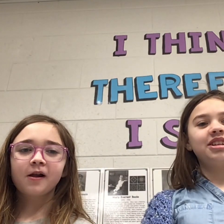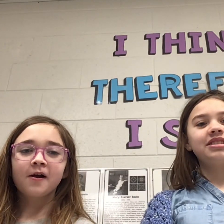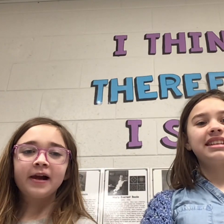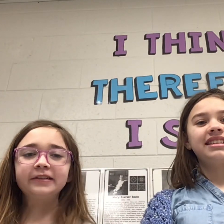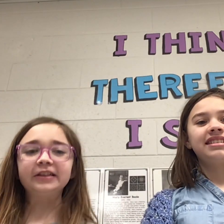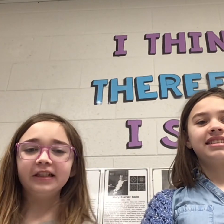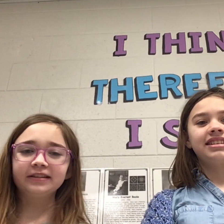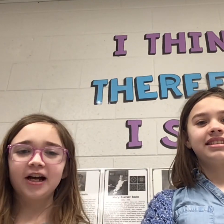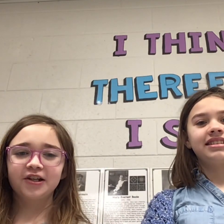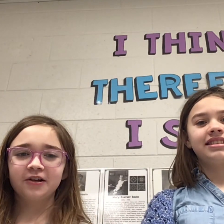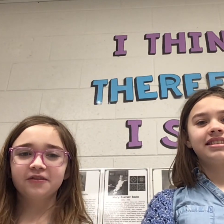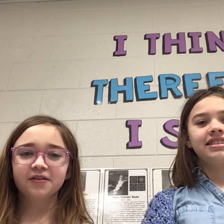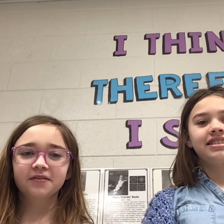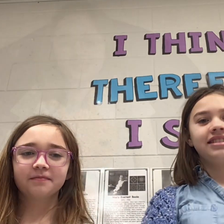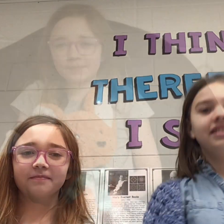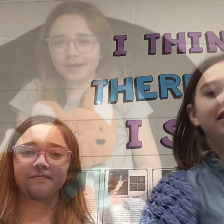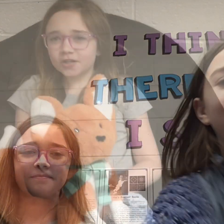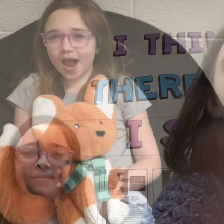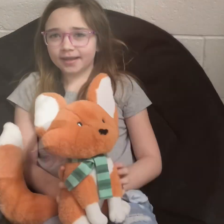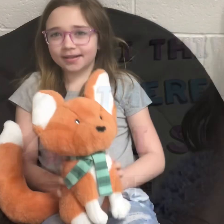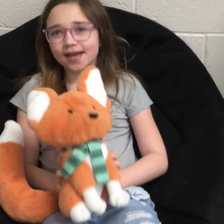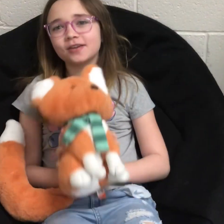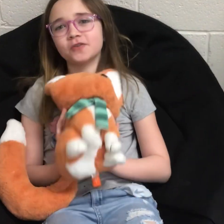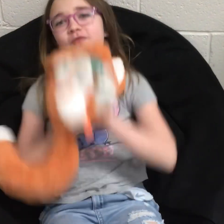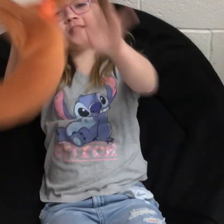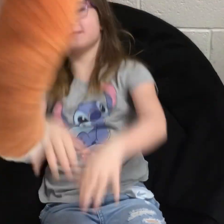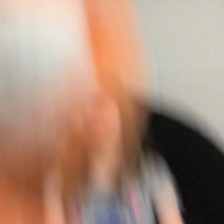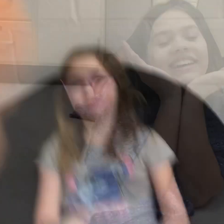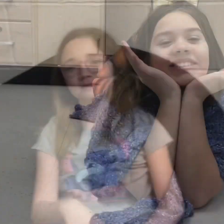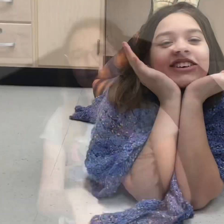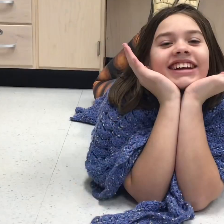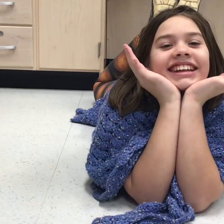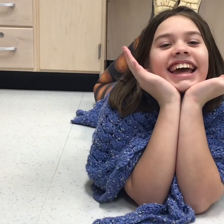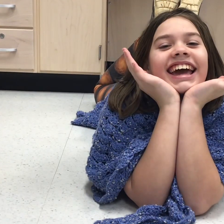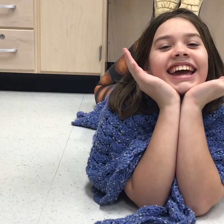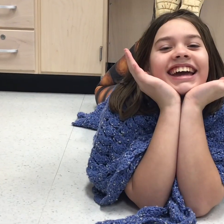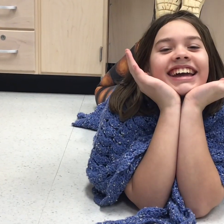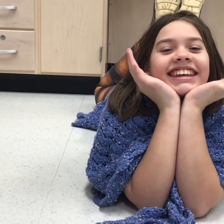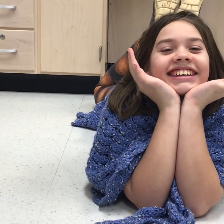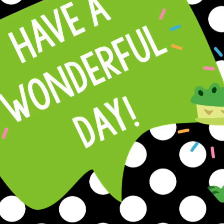nachos and cheese nachos. It's been your Dragon Den News. Have a great day!